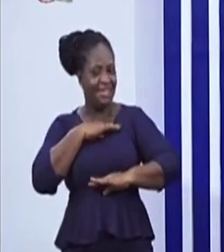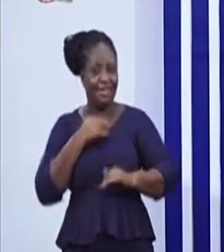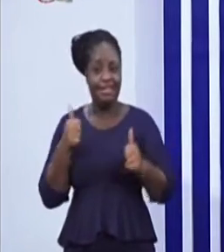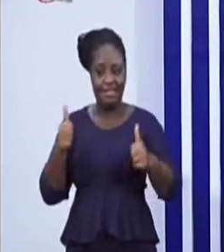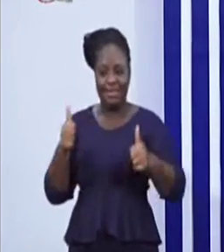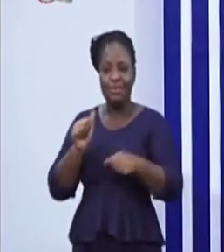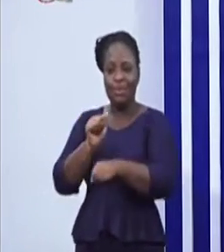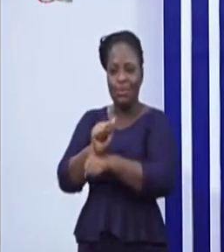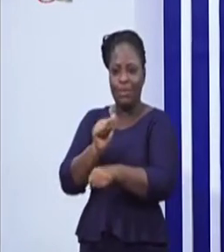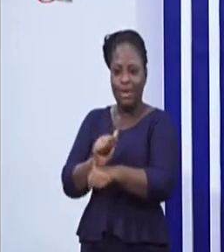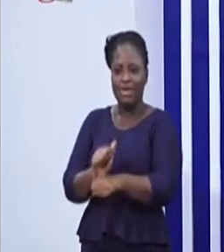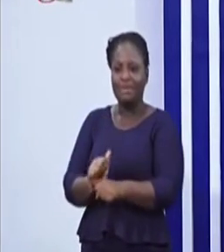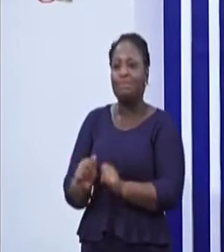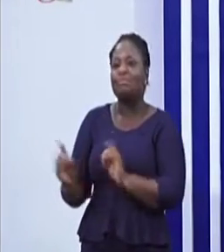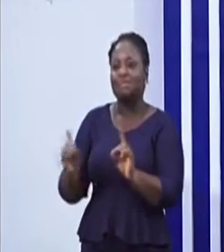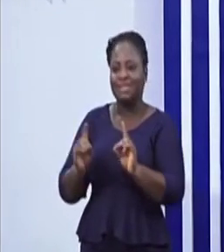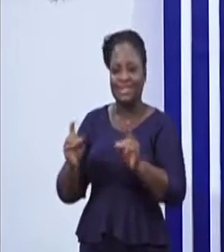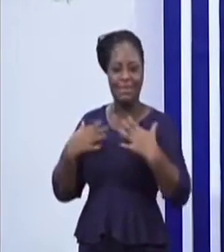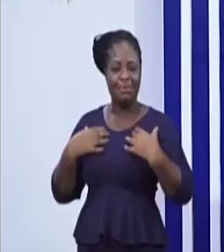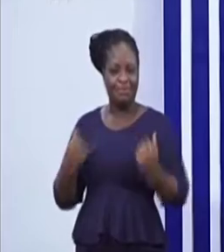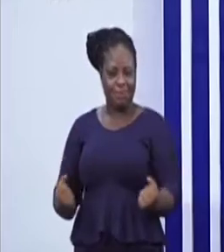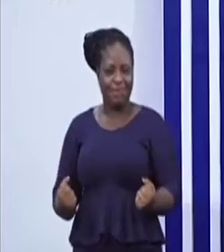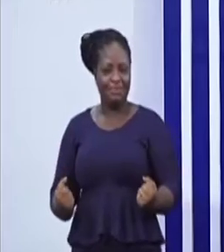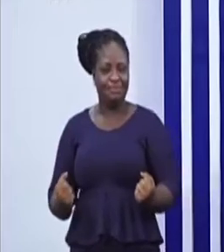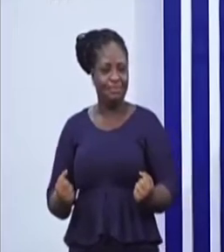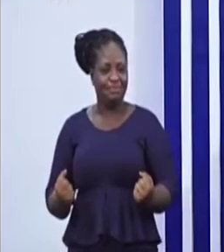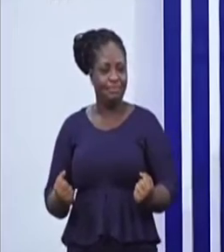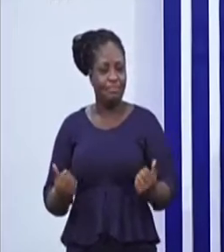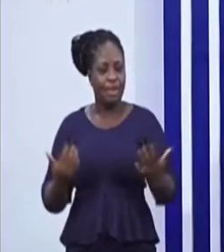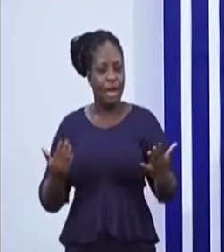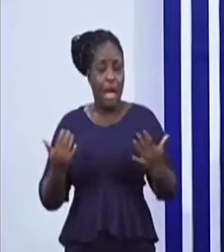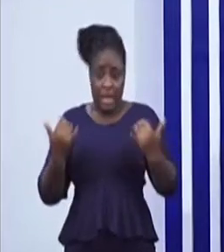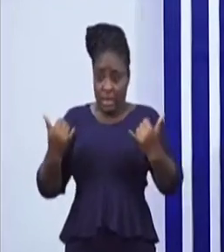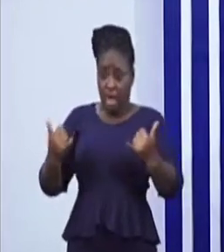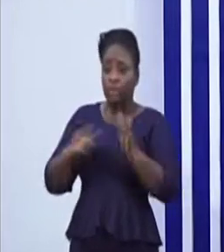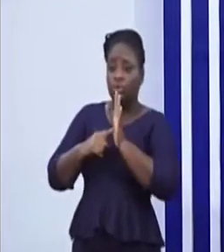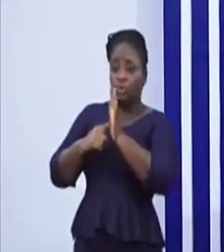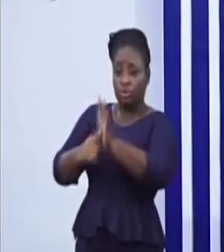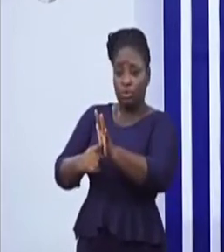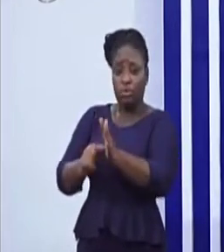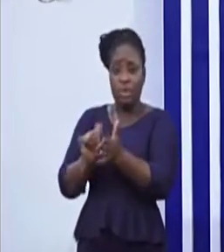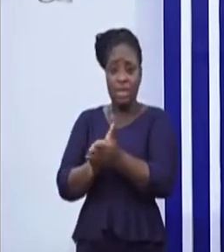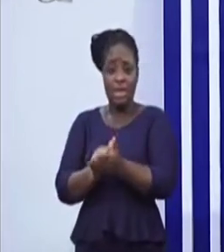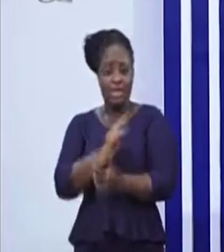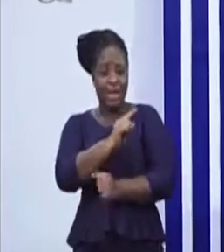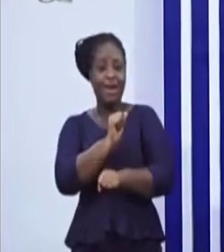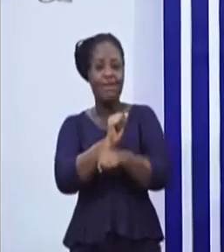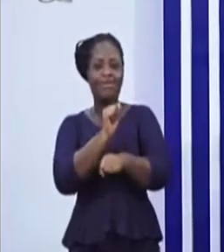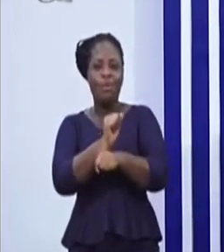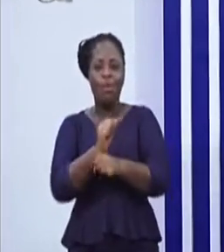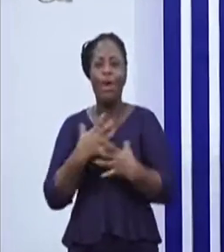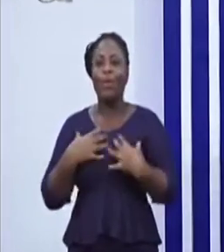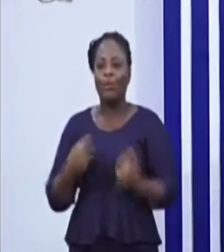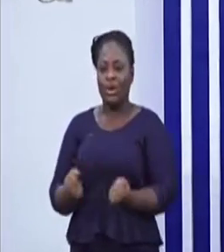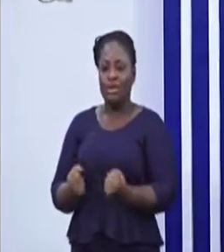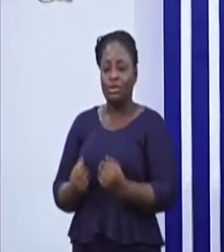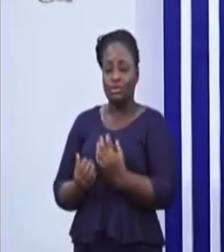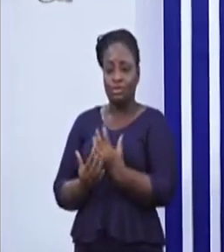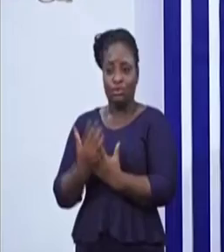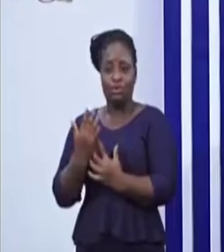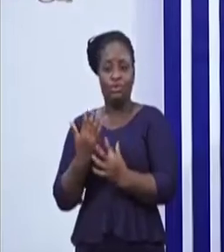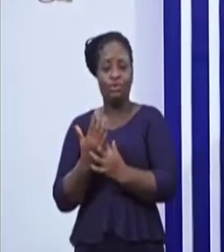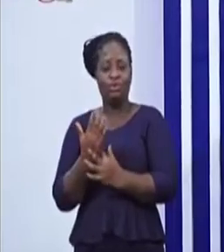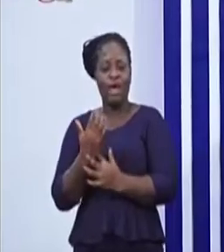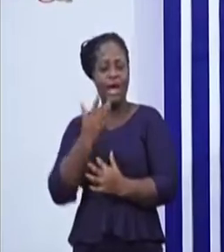has been properly also executed. It's a commitment that, Mr. Minister, we made actually through the holding facilities,